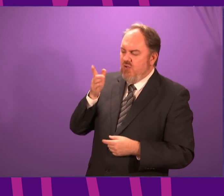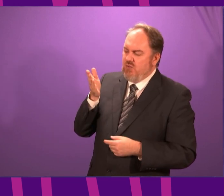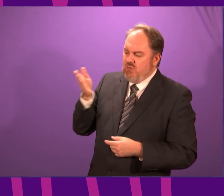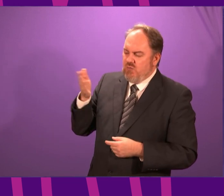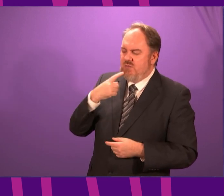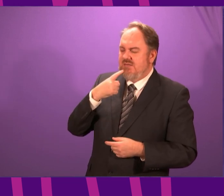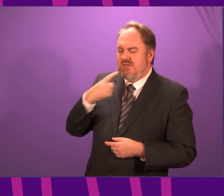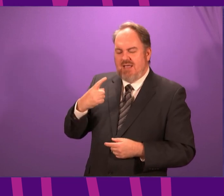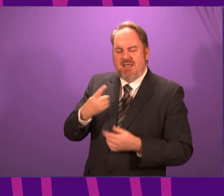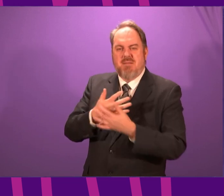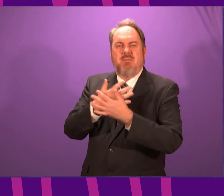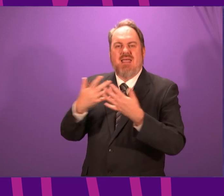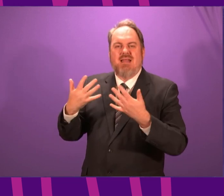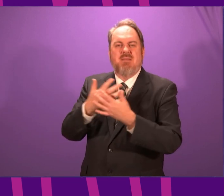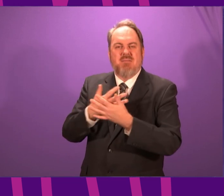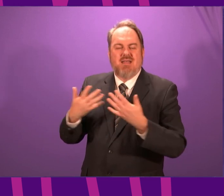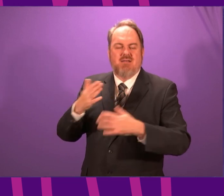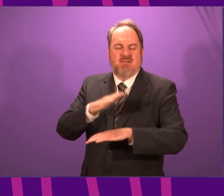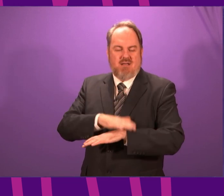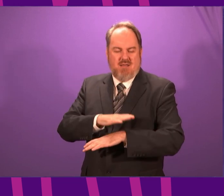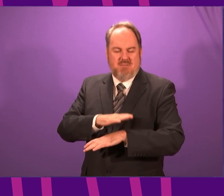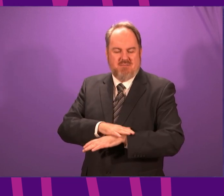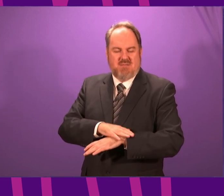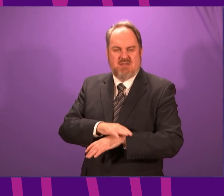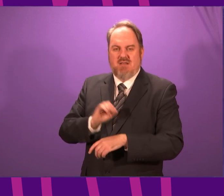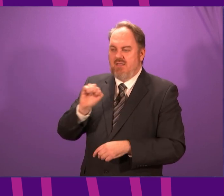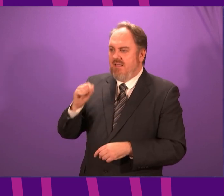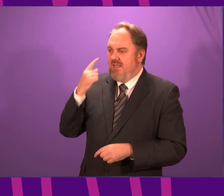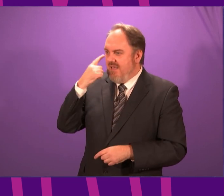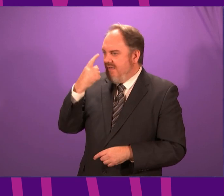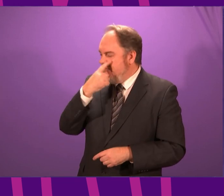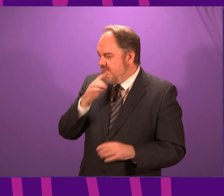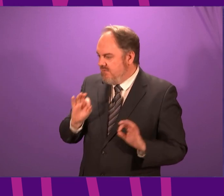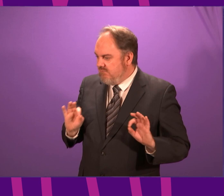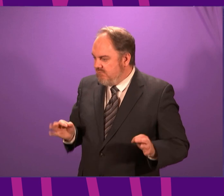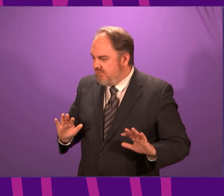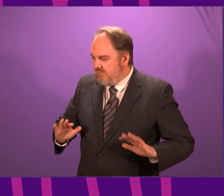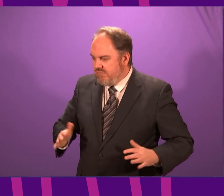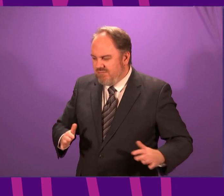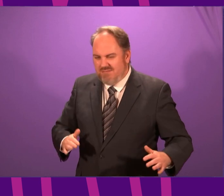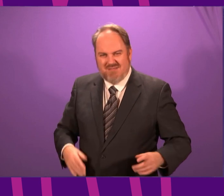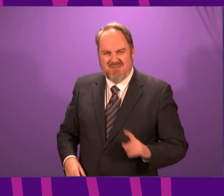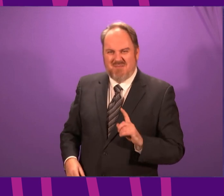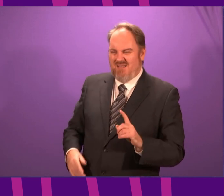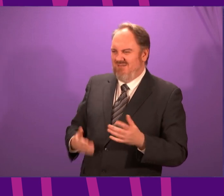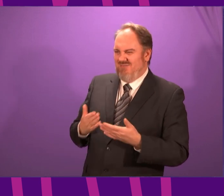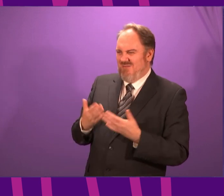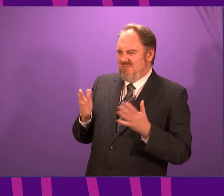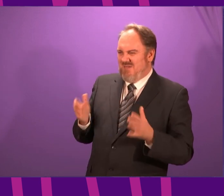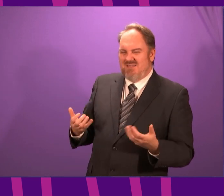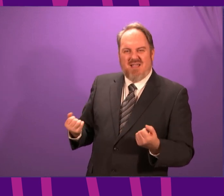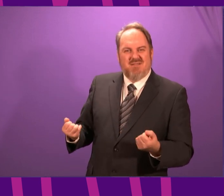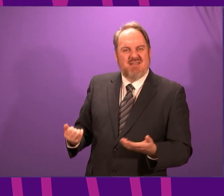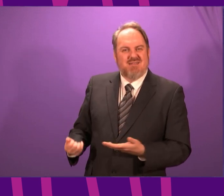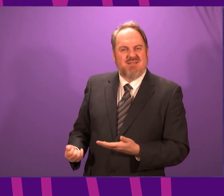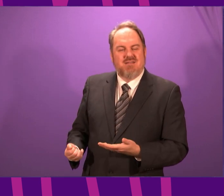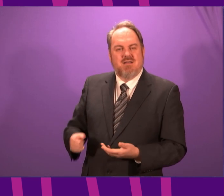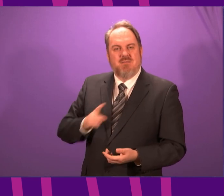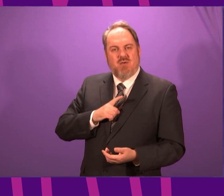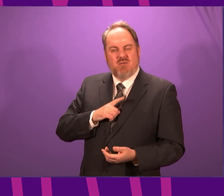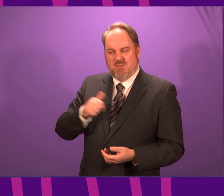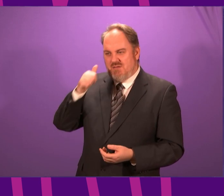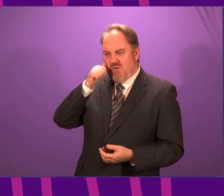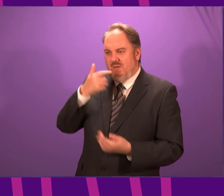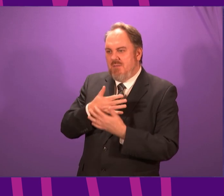say on numerous occasions that the evidence we are looking for does not exist, but it must be possible to distinguish between the rates